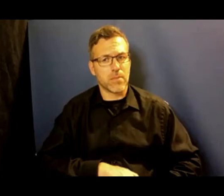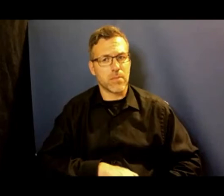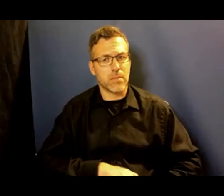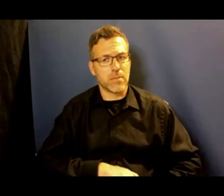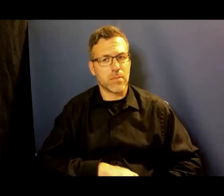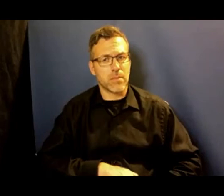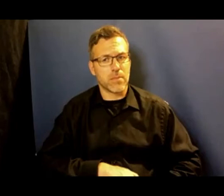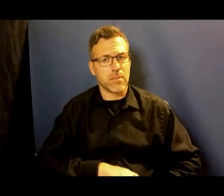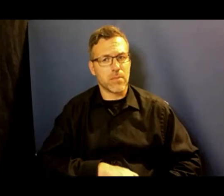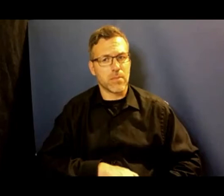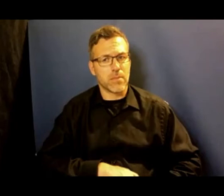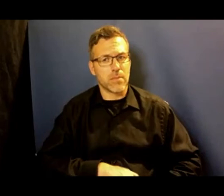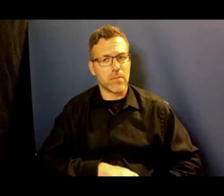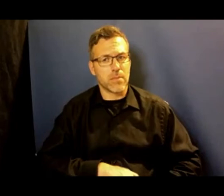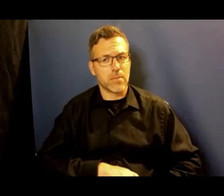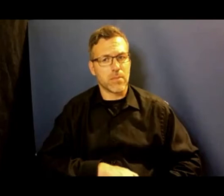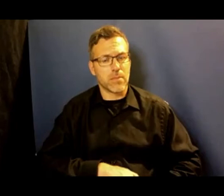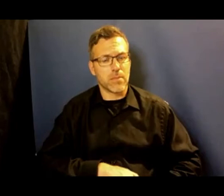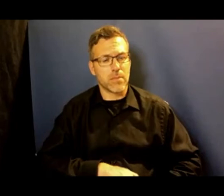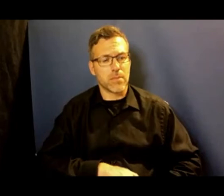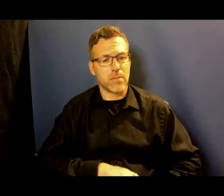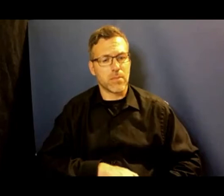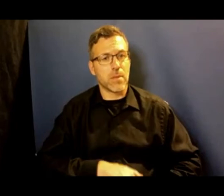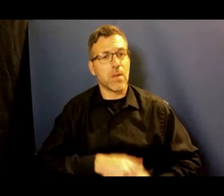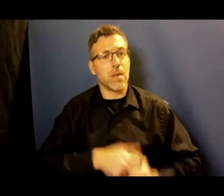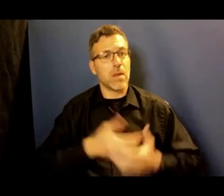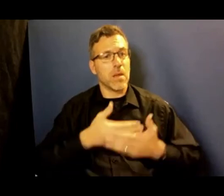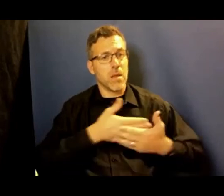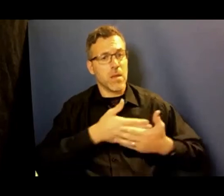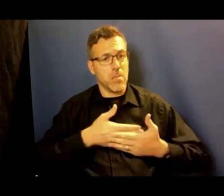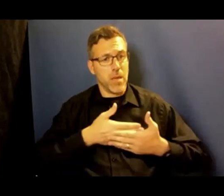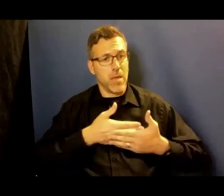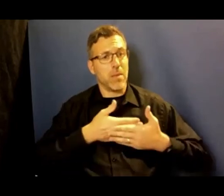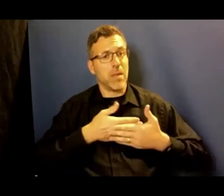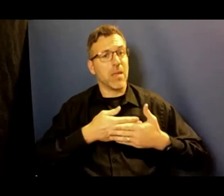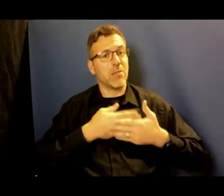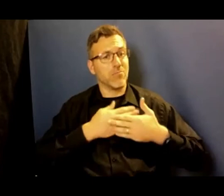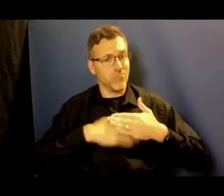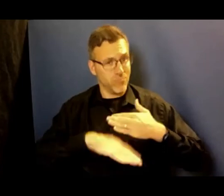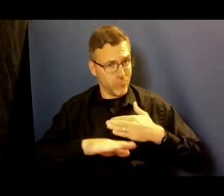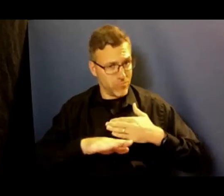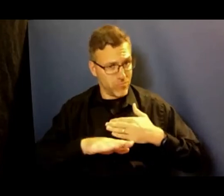Who have had to deliver the baby early so the baby doesn't die with the mom.